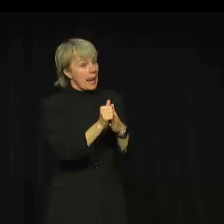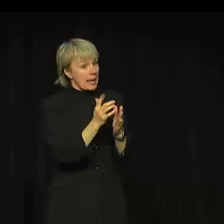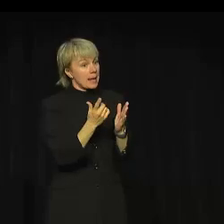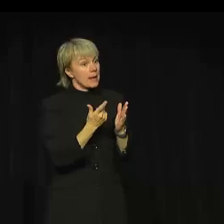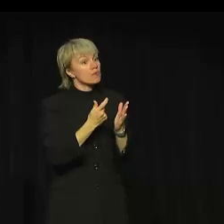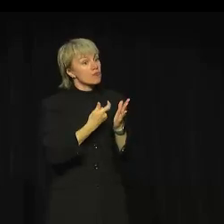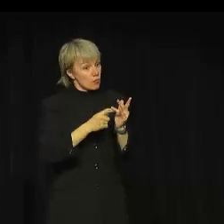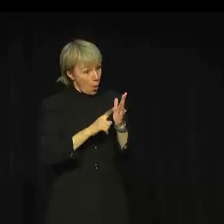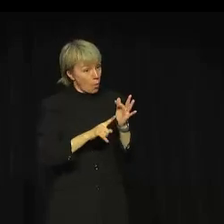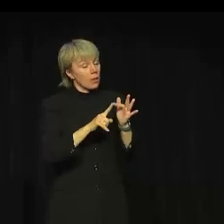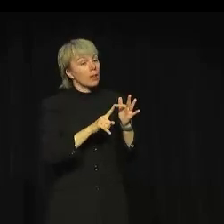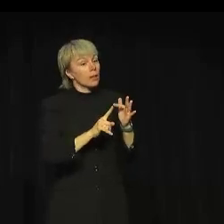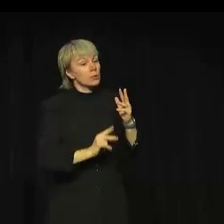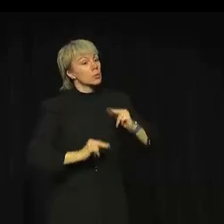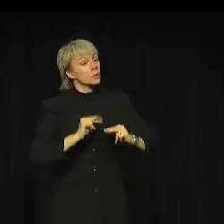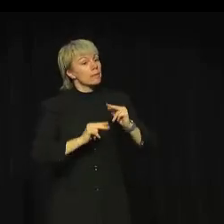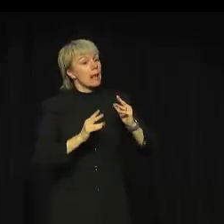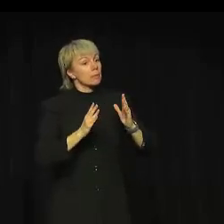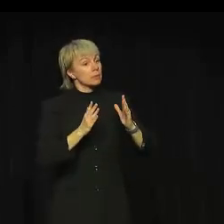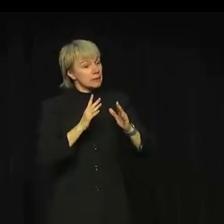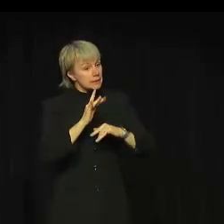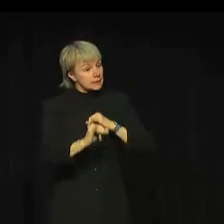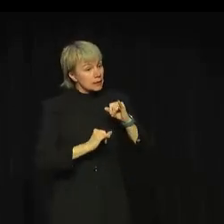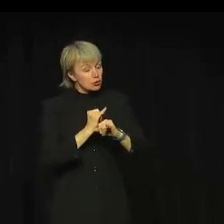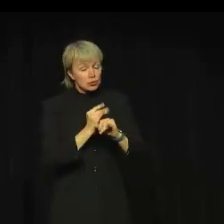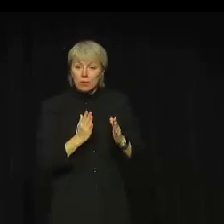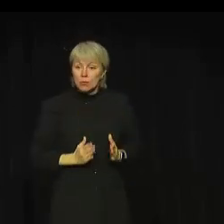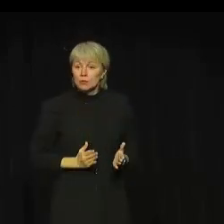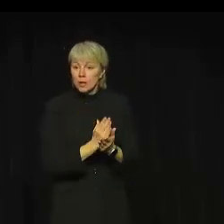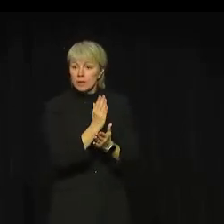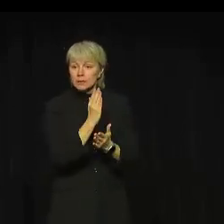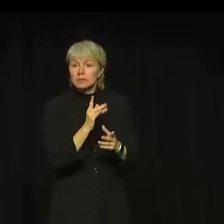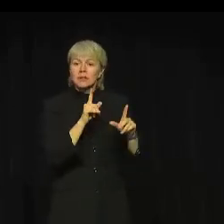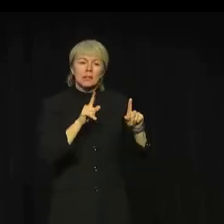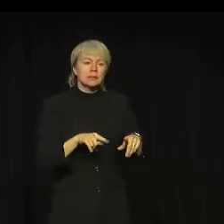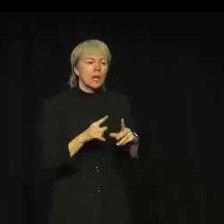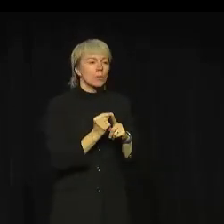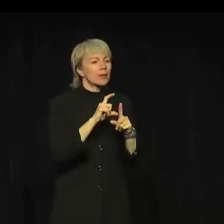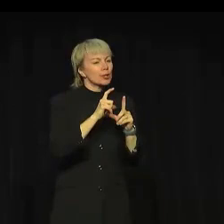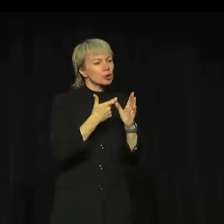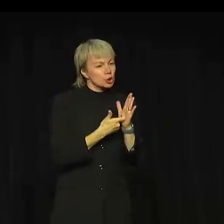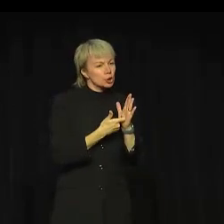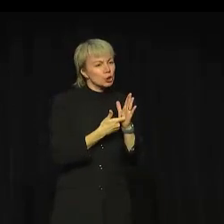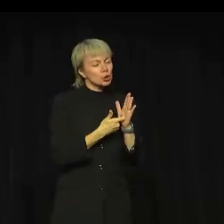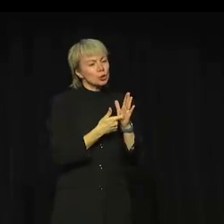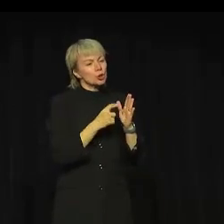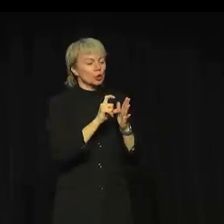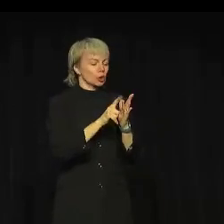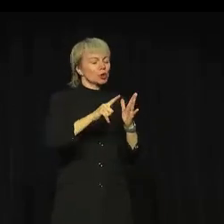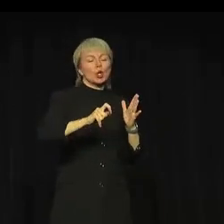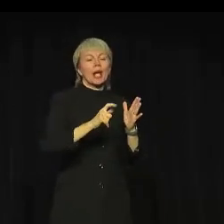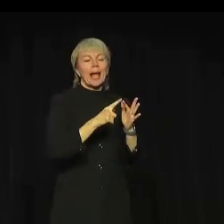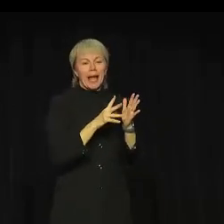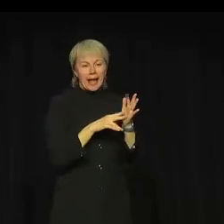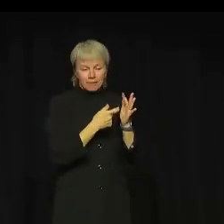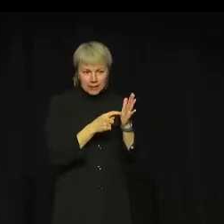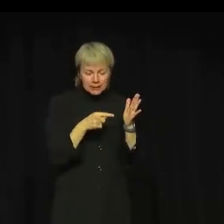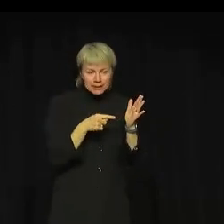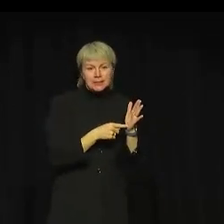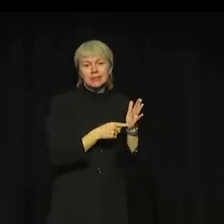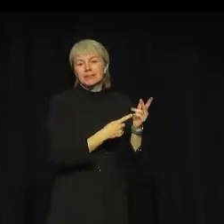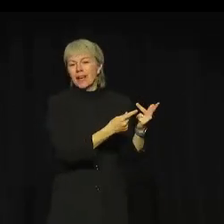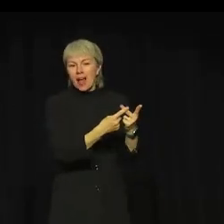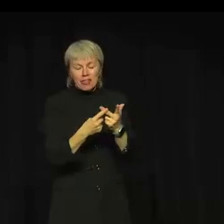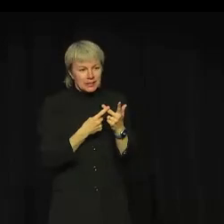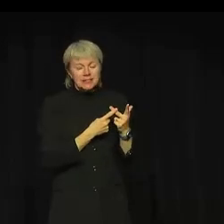developing international human rights, starting with the likes of Doc Evatt and Jessie Street and the Universal Declaration of Human Rights.